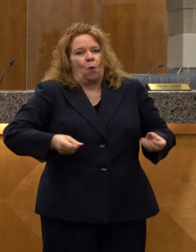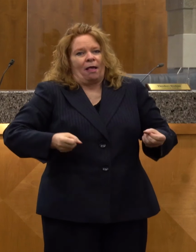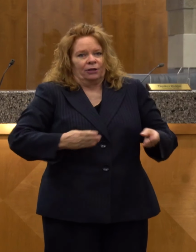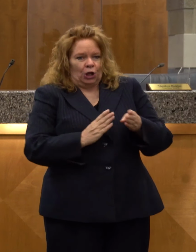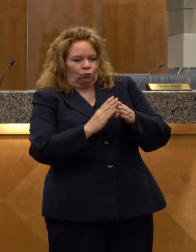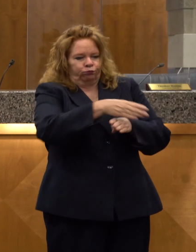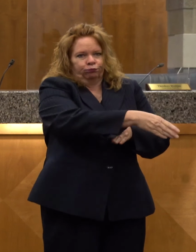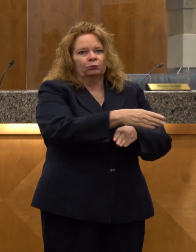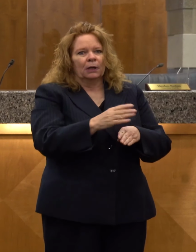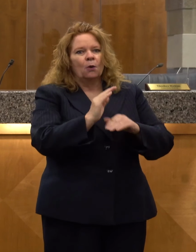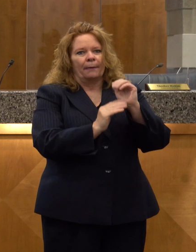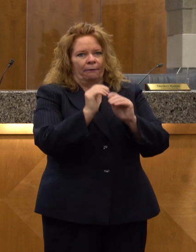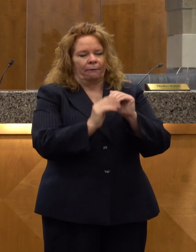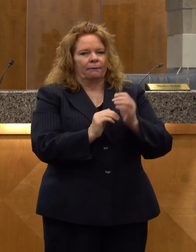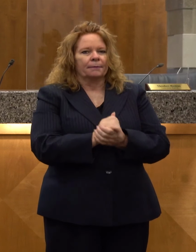built.